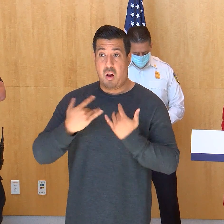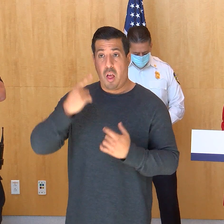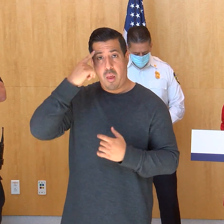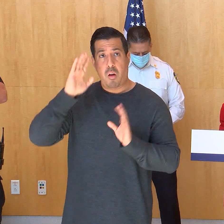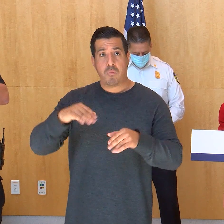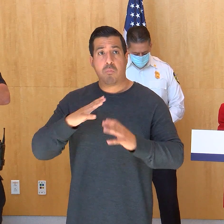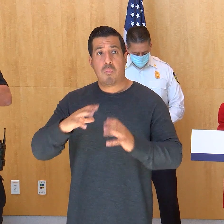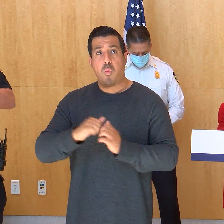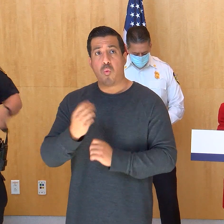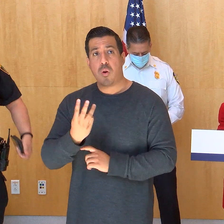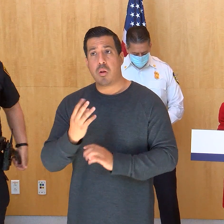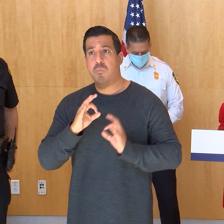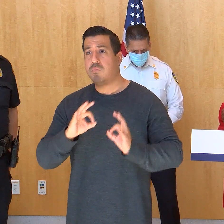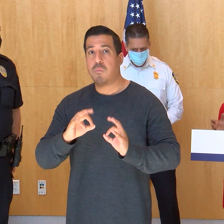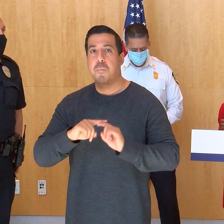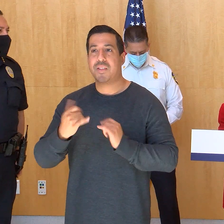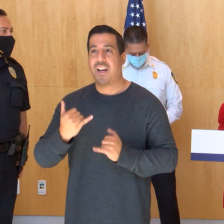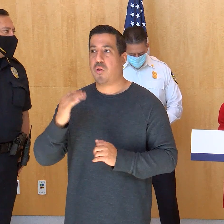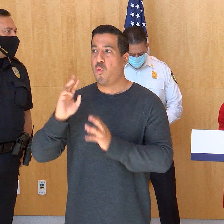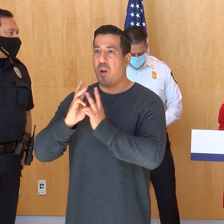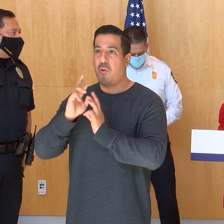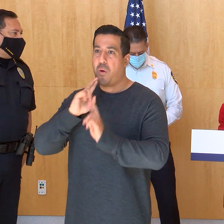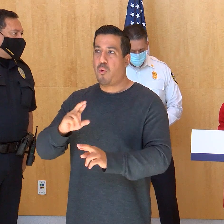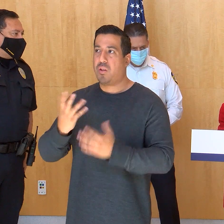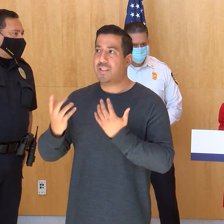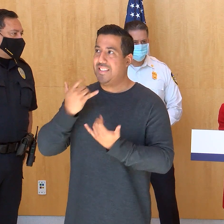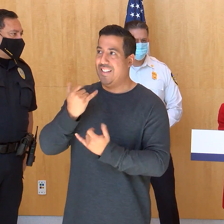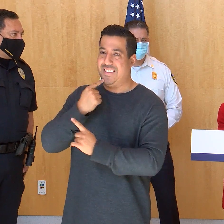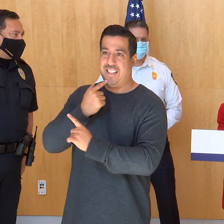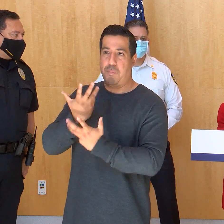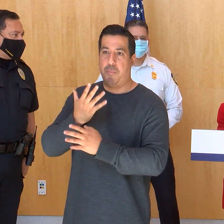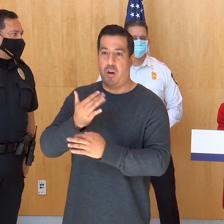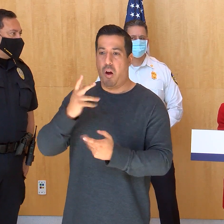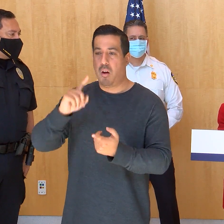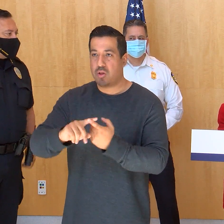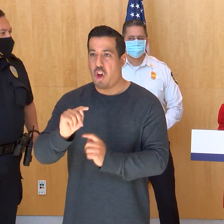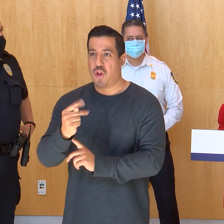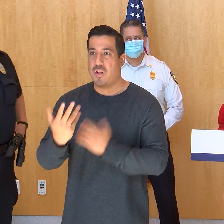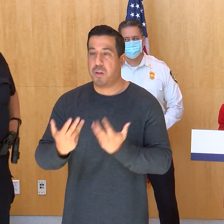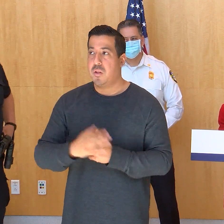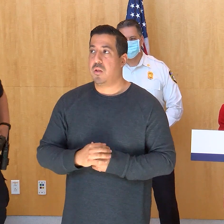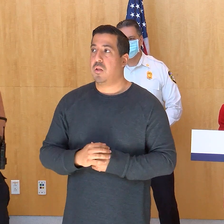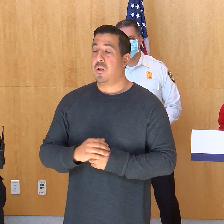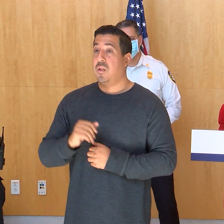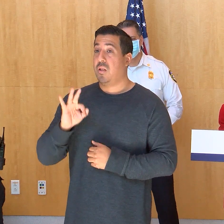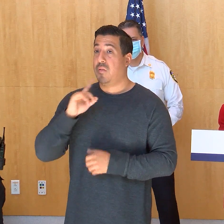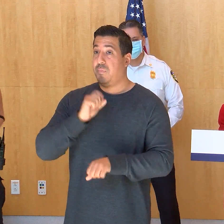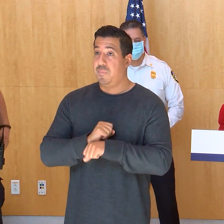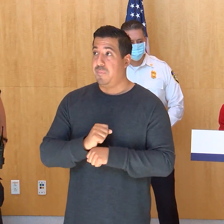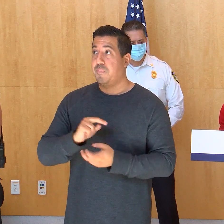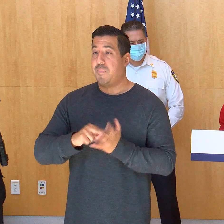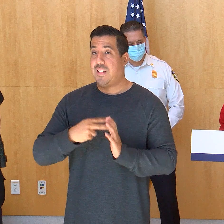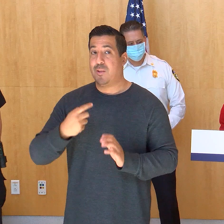by Wednesday, but I understand that the weather report suggests that we may be going into Thursday. If that's the case, then we need to have an